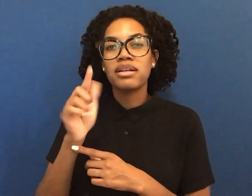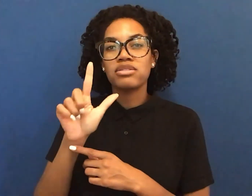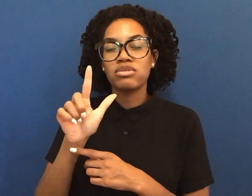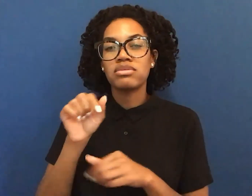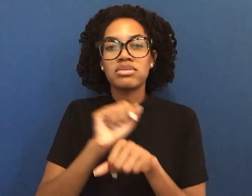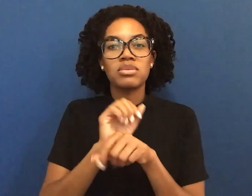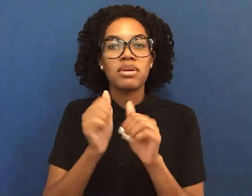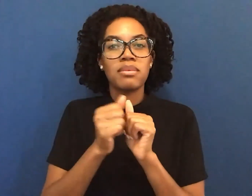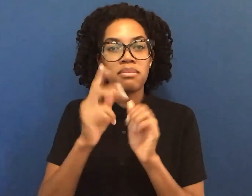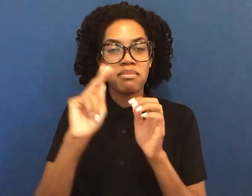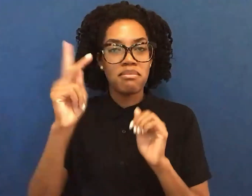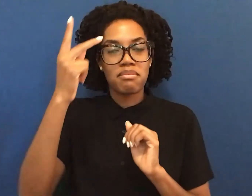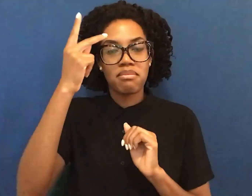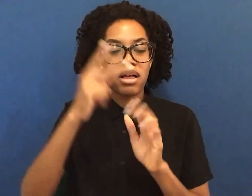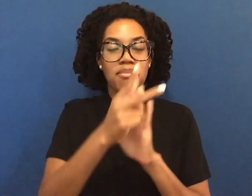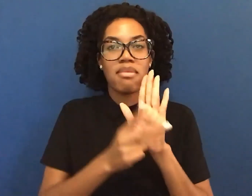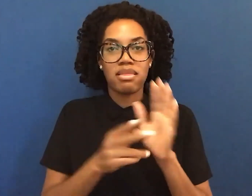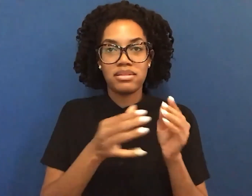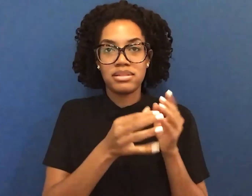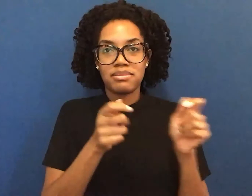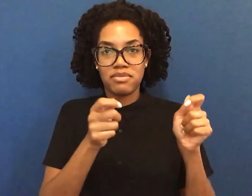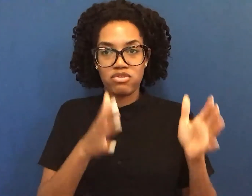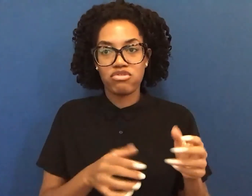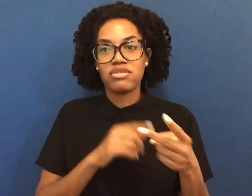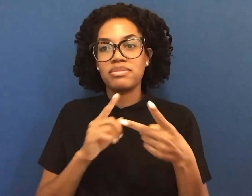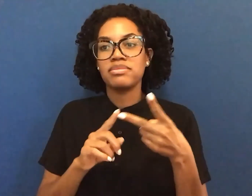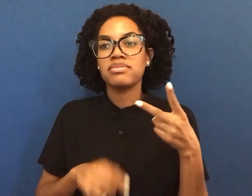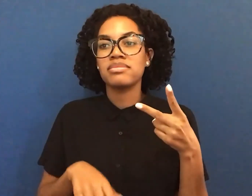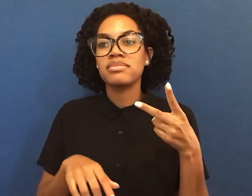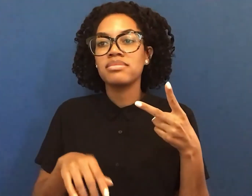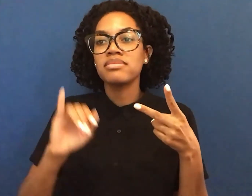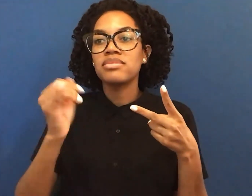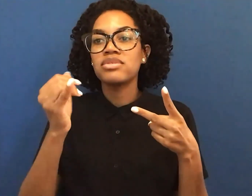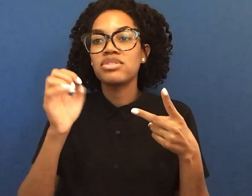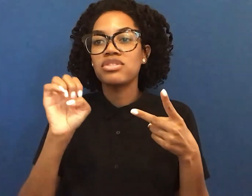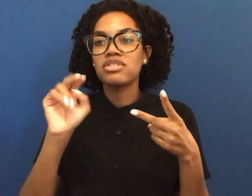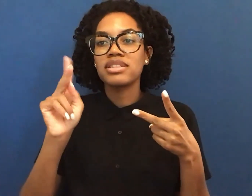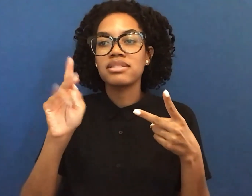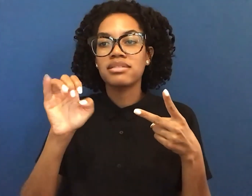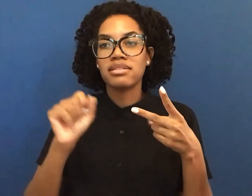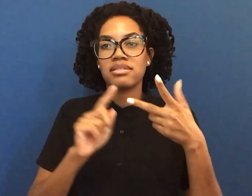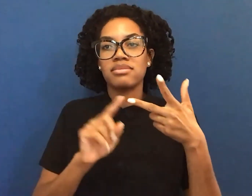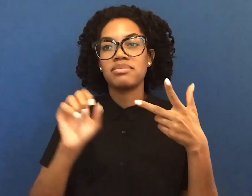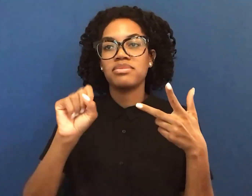Policy Manager at AIDS United, and Dr. Sean Cahill of Fenway Health.